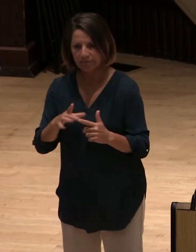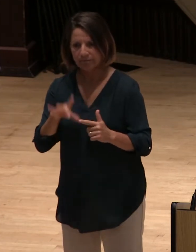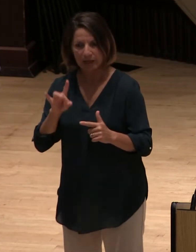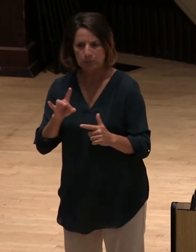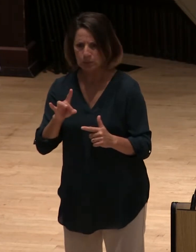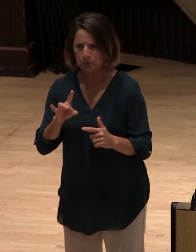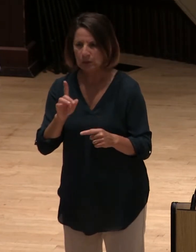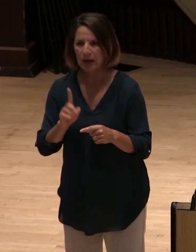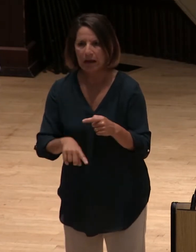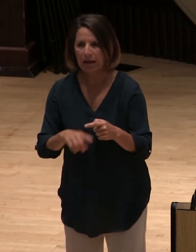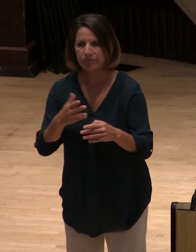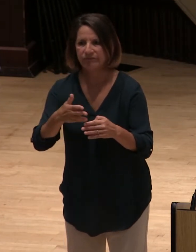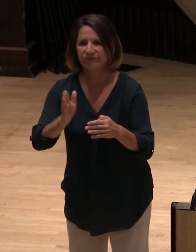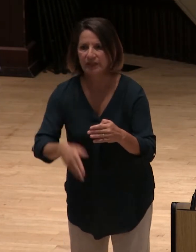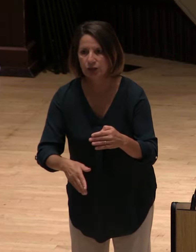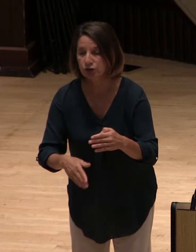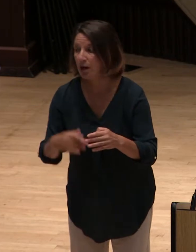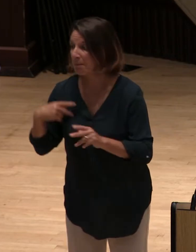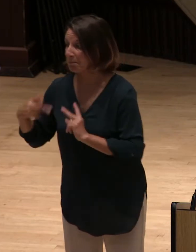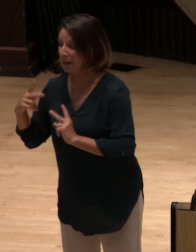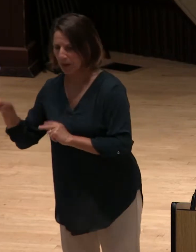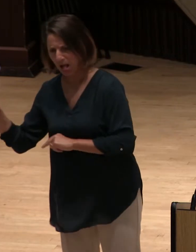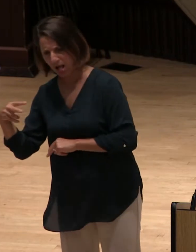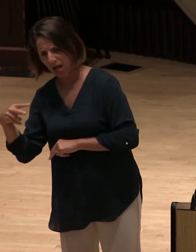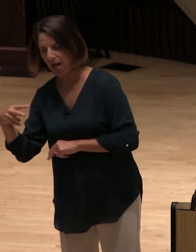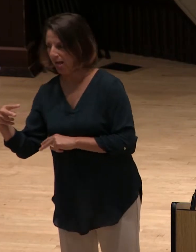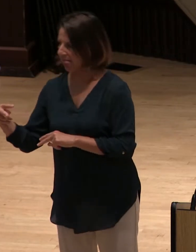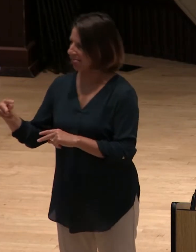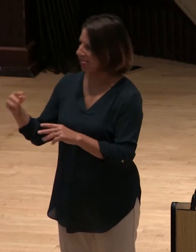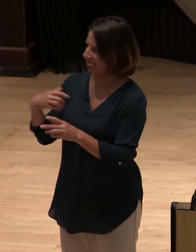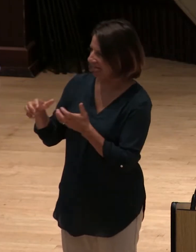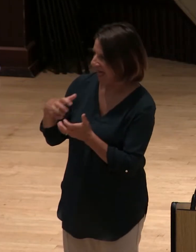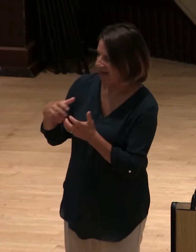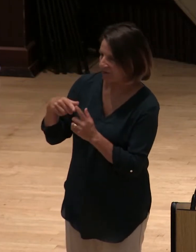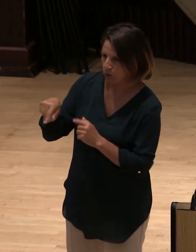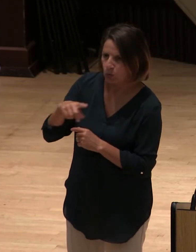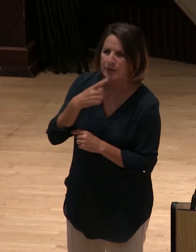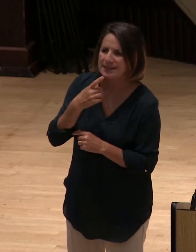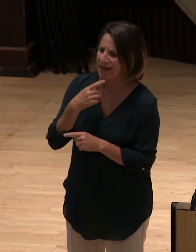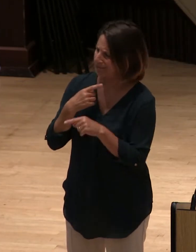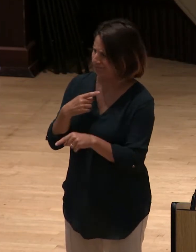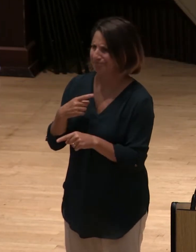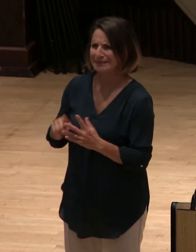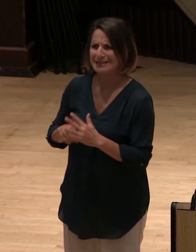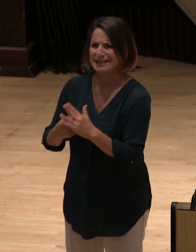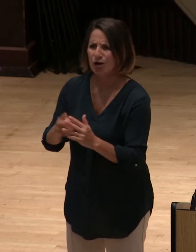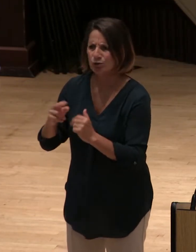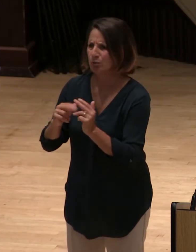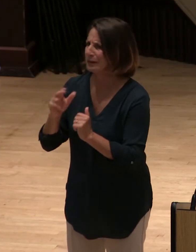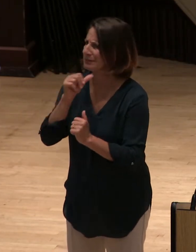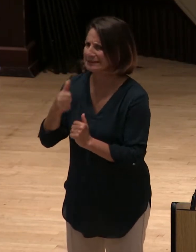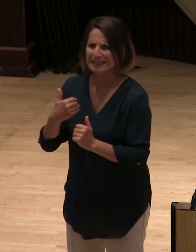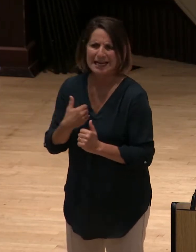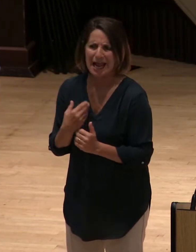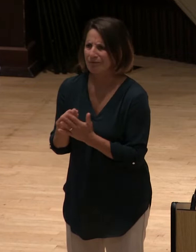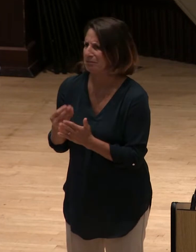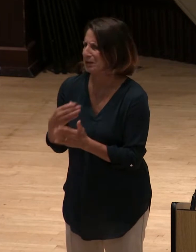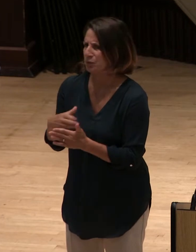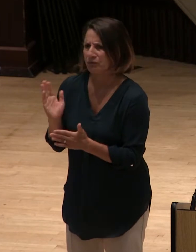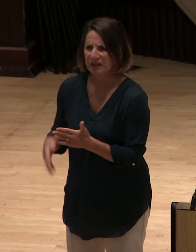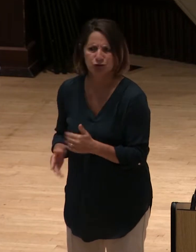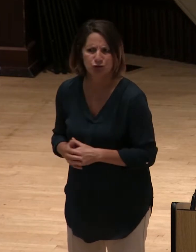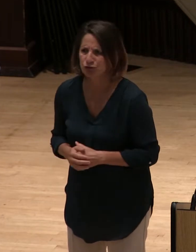work, all who see it would laugh at you and say, "This one began to build, but did not have the resources to